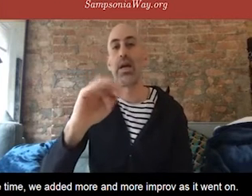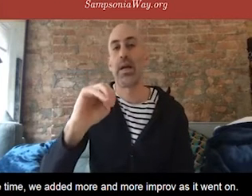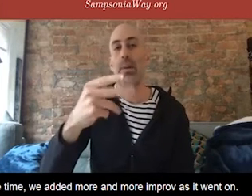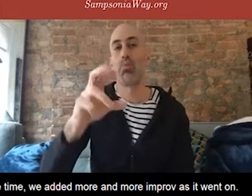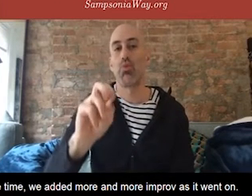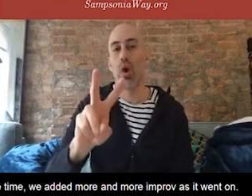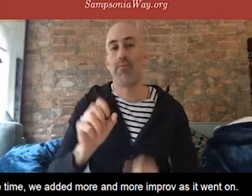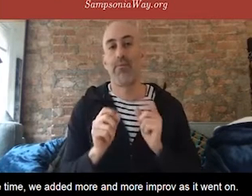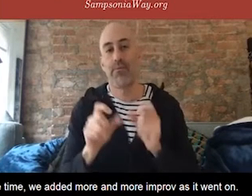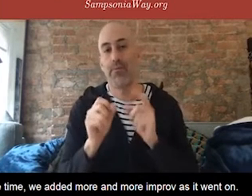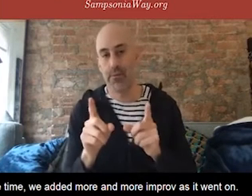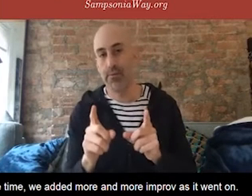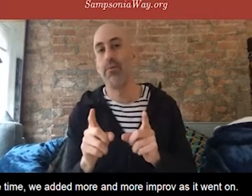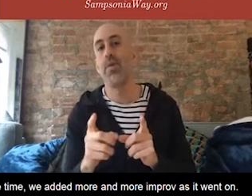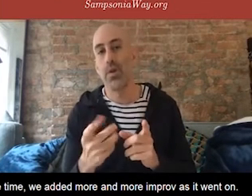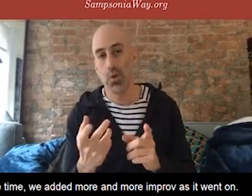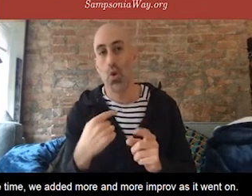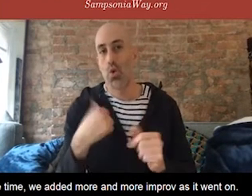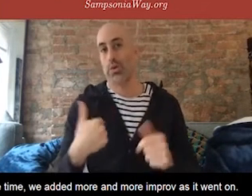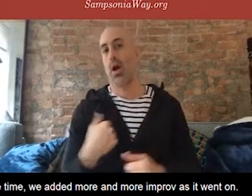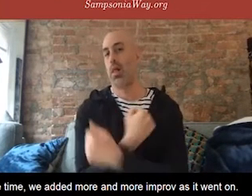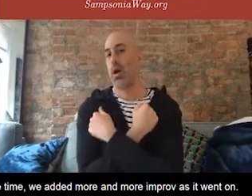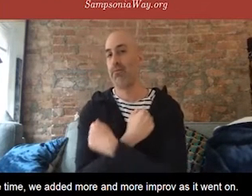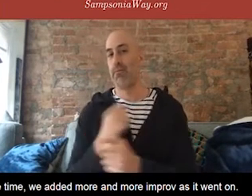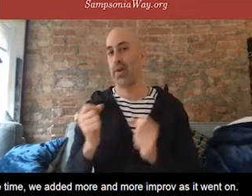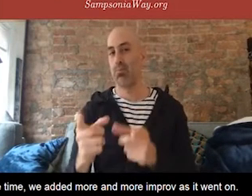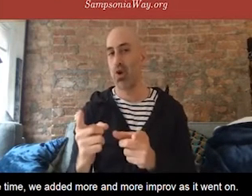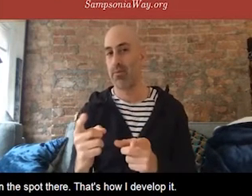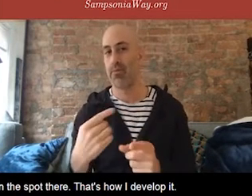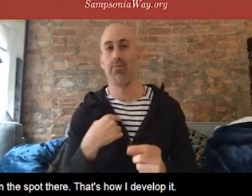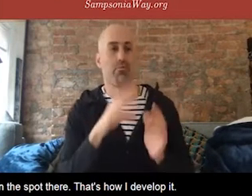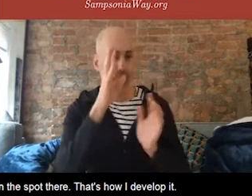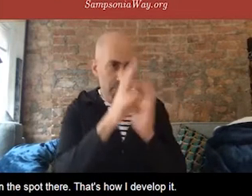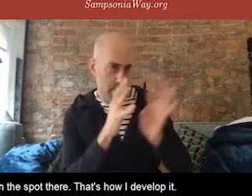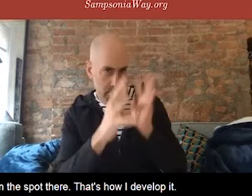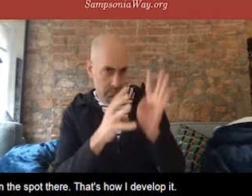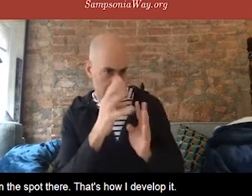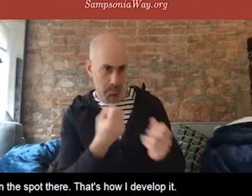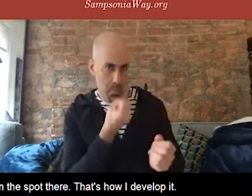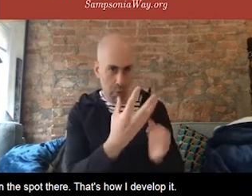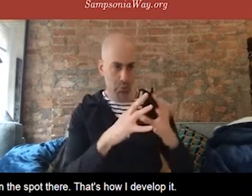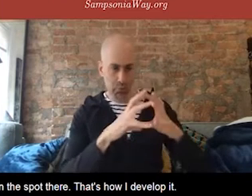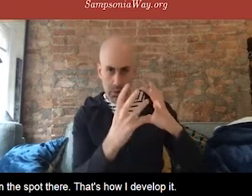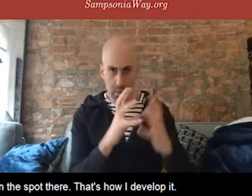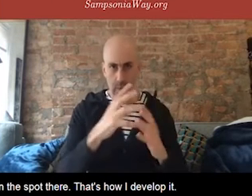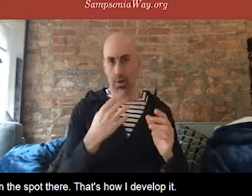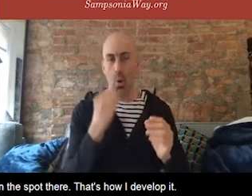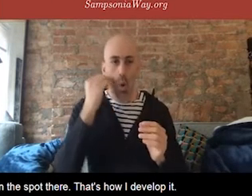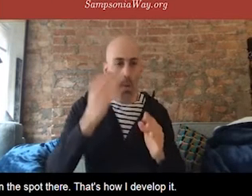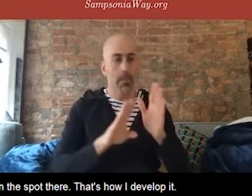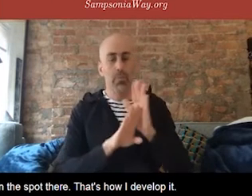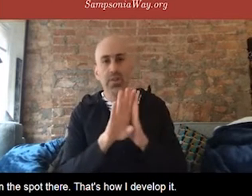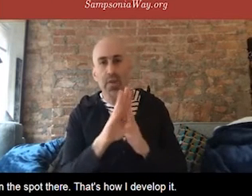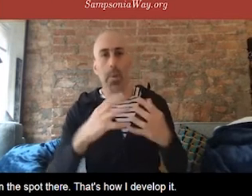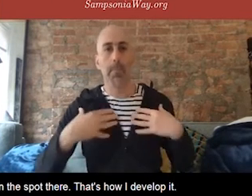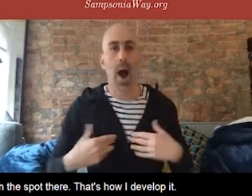the same time, we added more and more improv as it went on. I love improv. I love just creating poetry